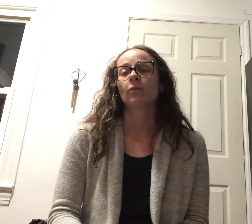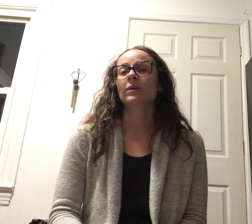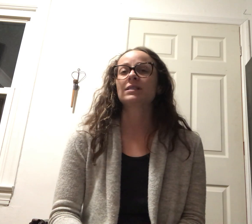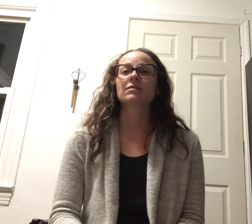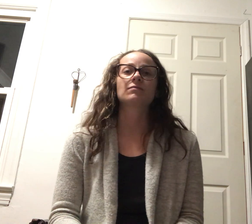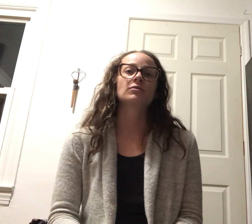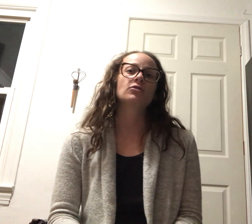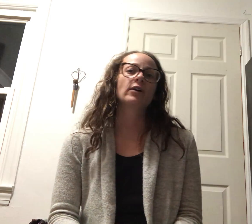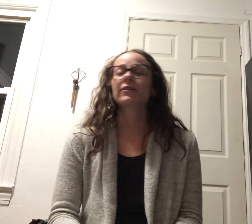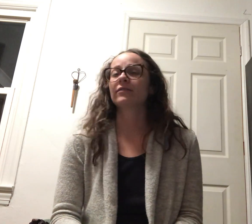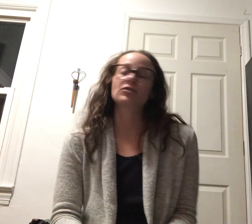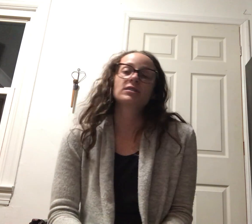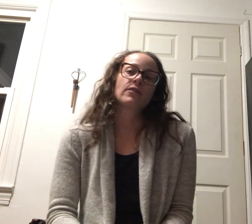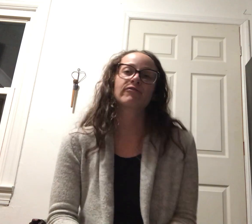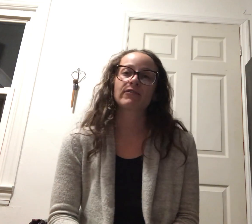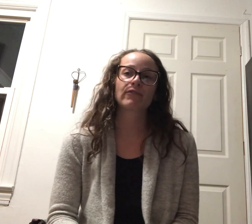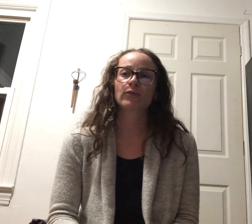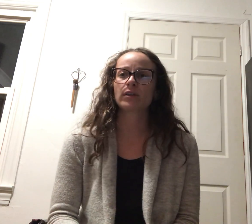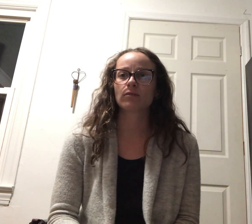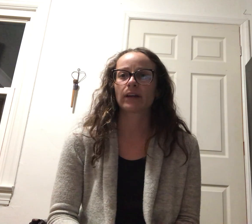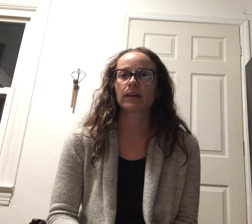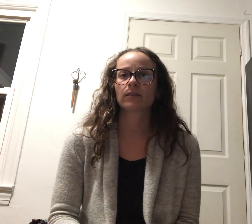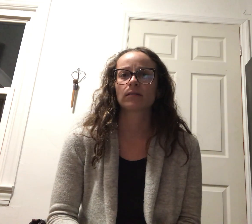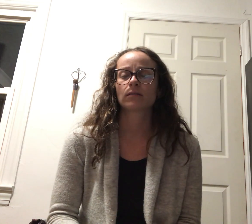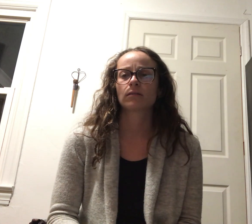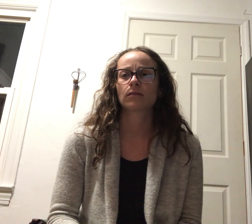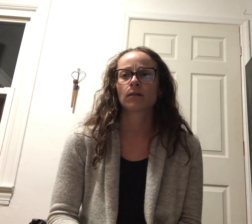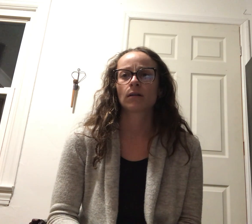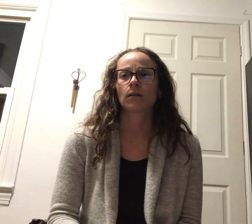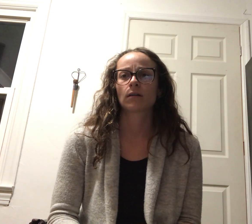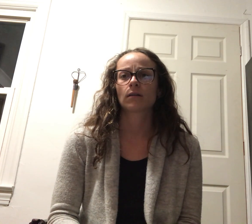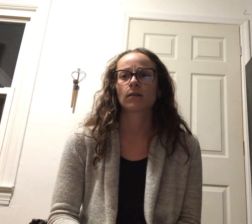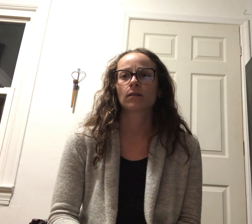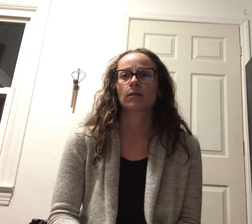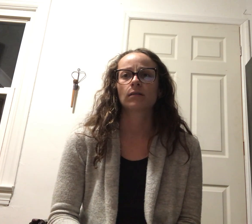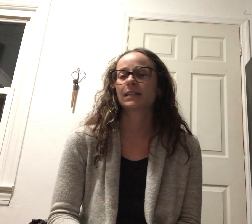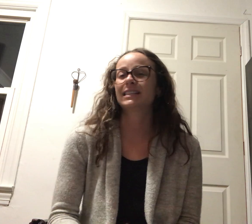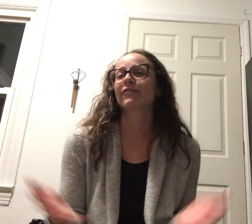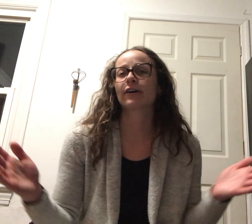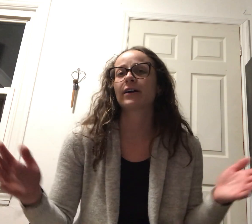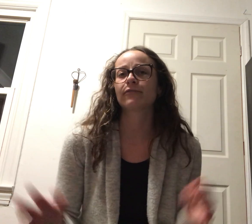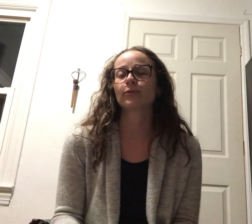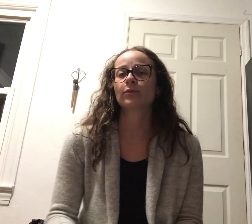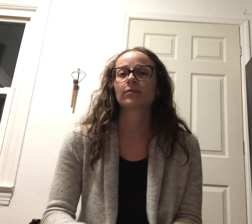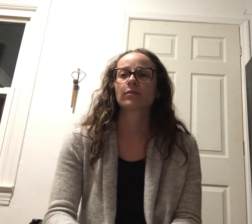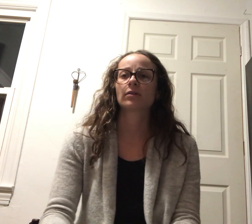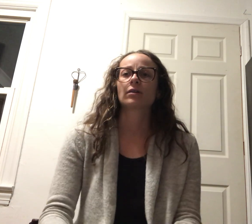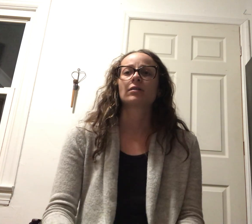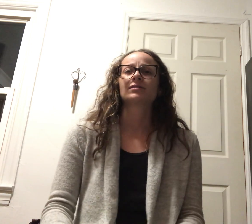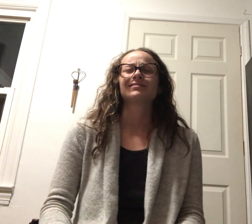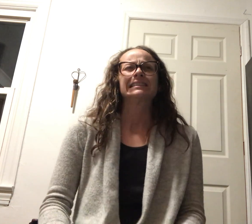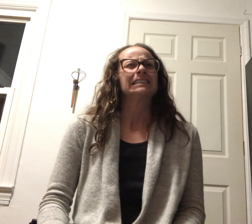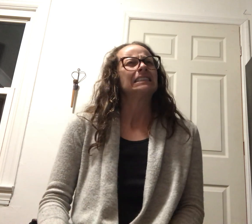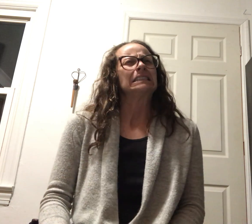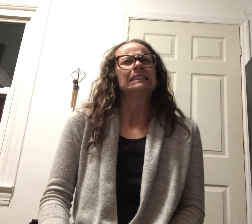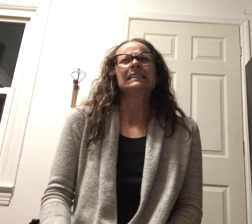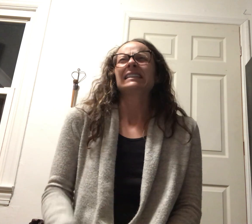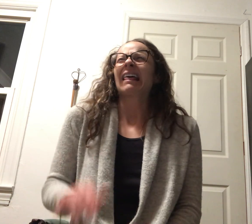What's your other, just another favorite food that you like? Oh. A different kind of food. The tough one? I like